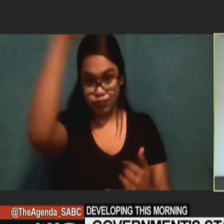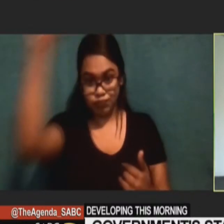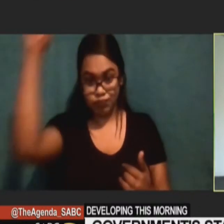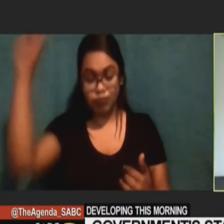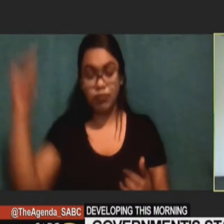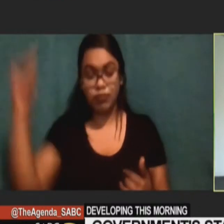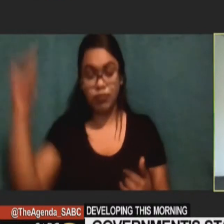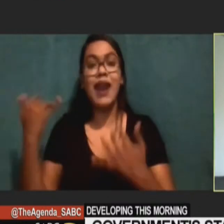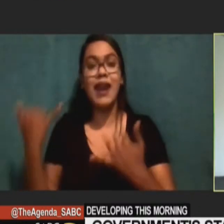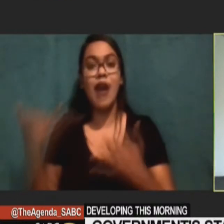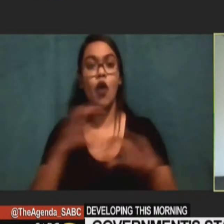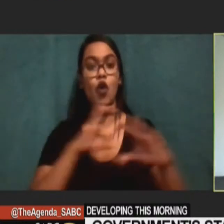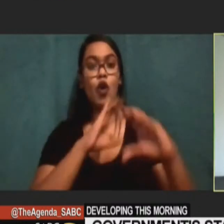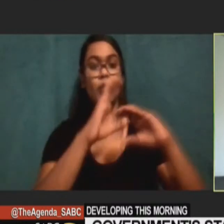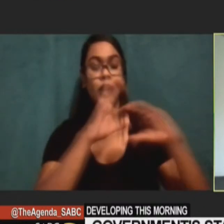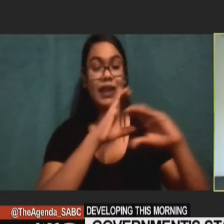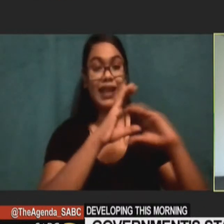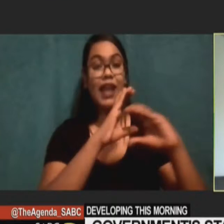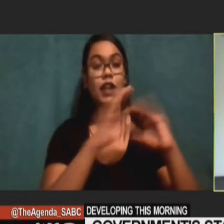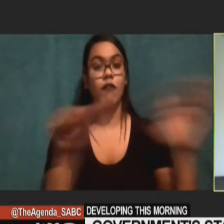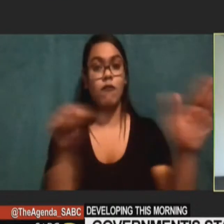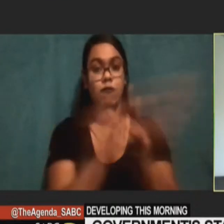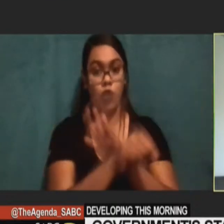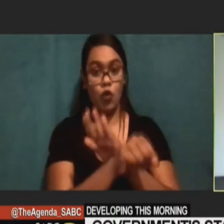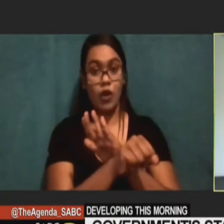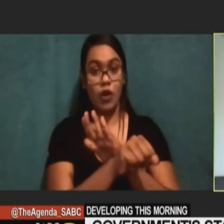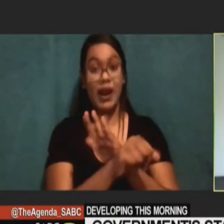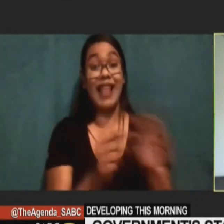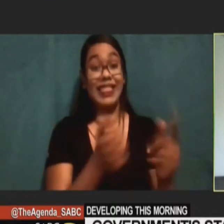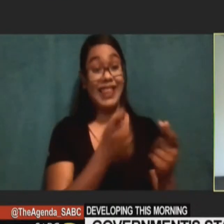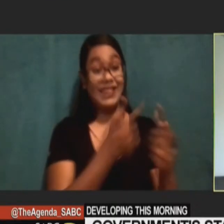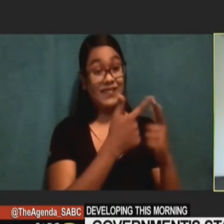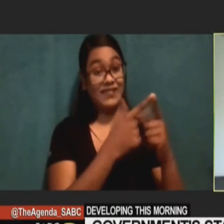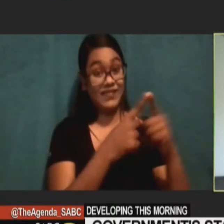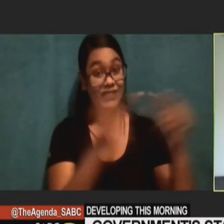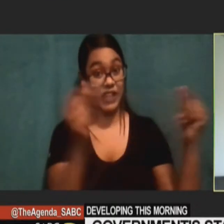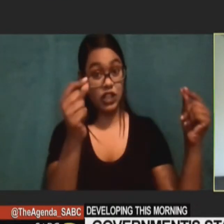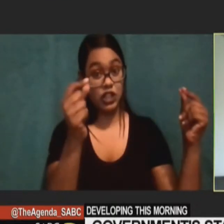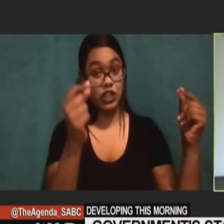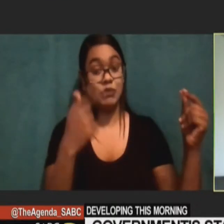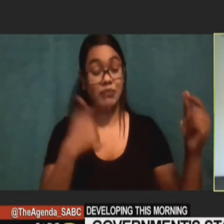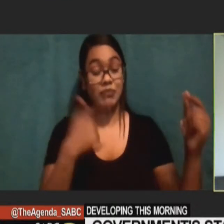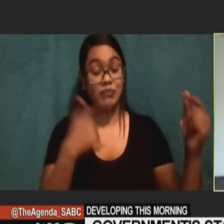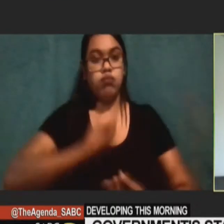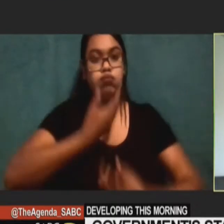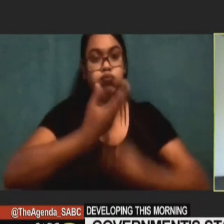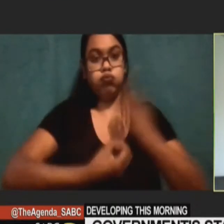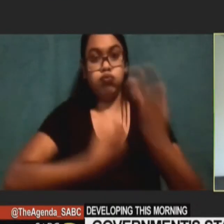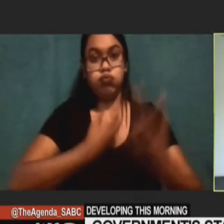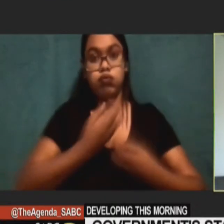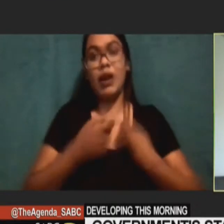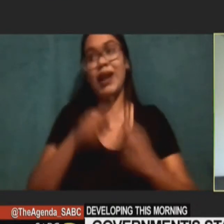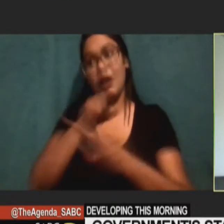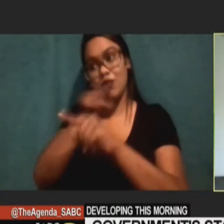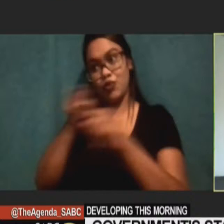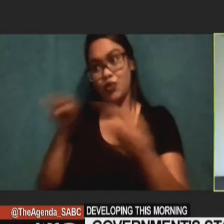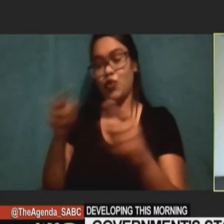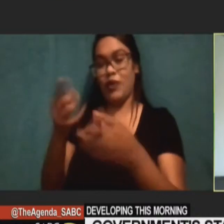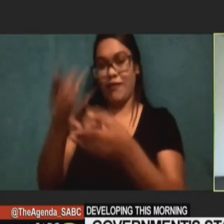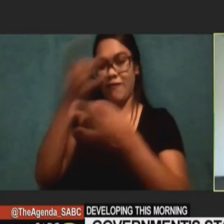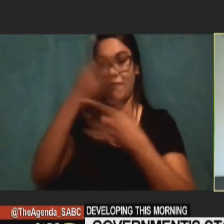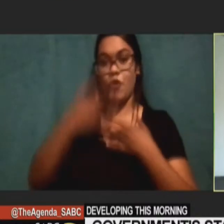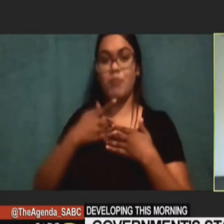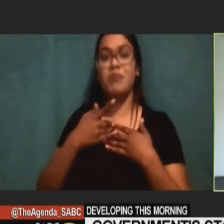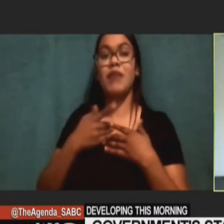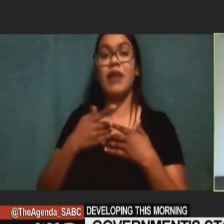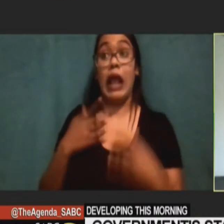communicate things that must be said. And after I've done the damage, you can then come in and say, no, this is just an official